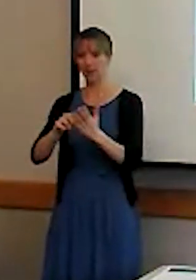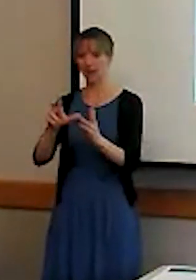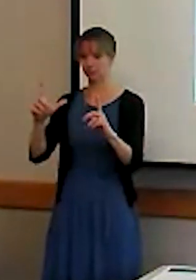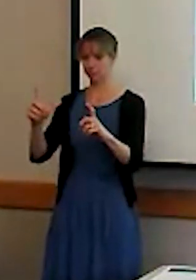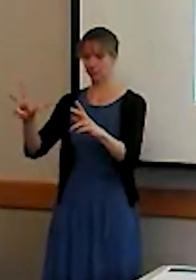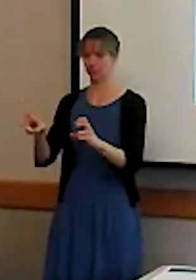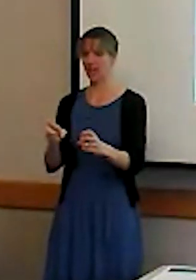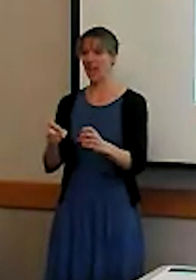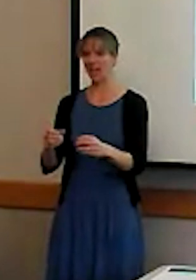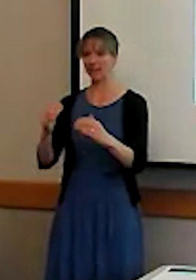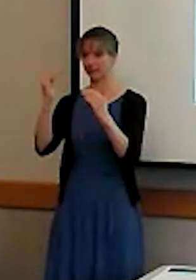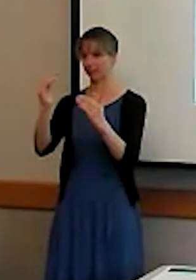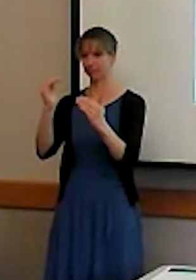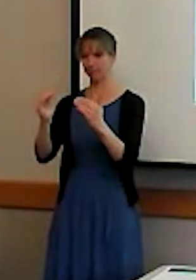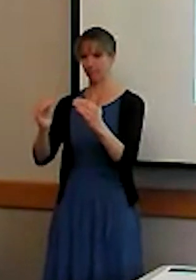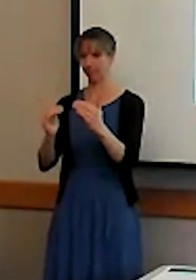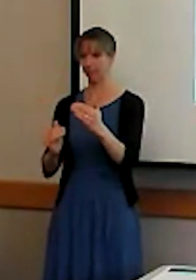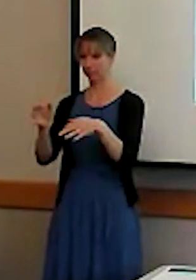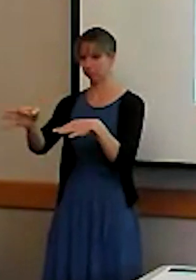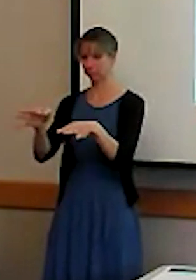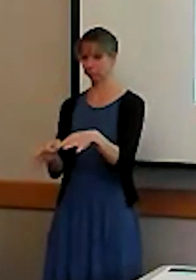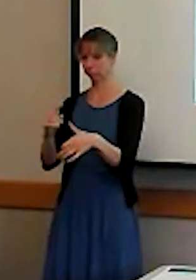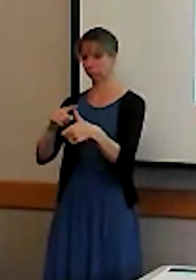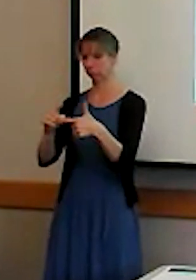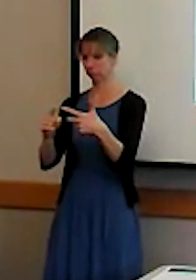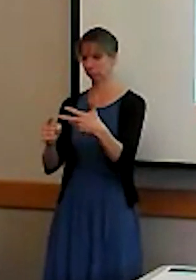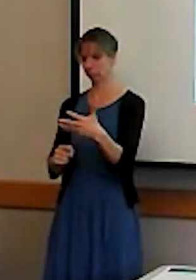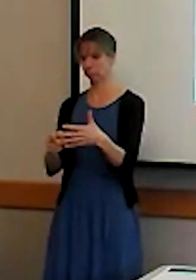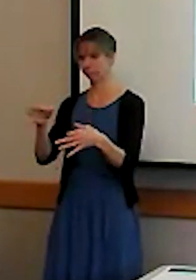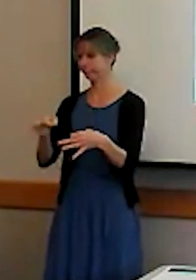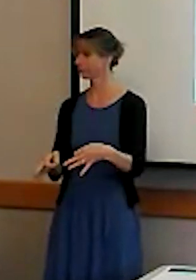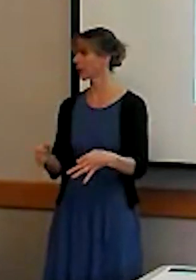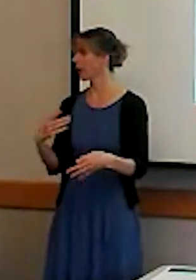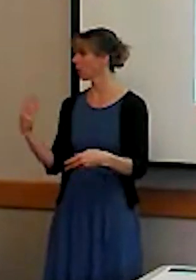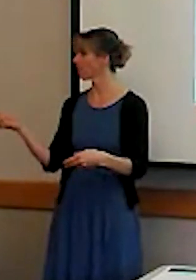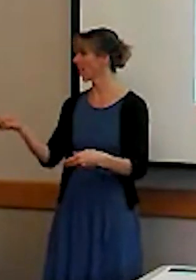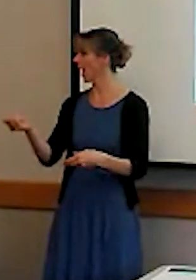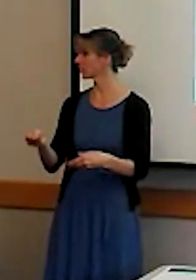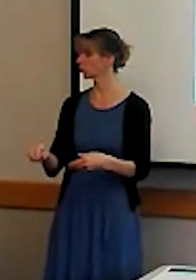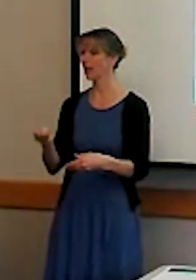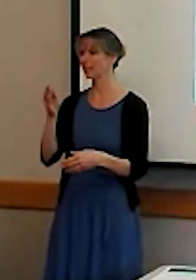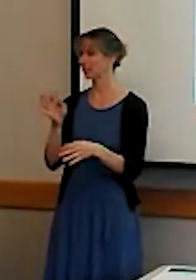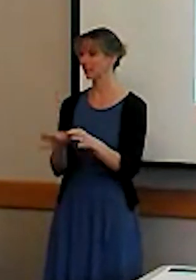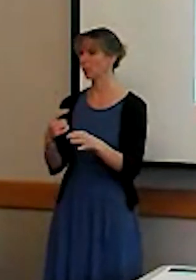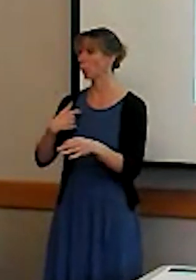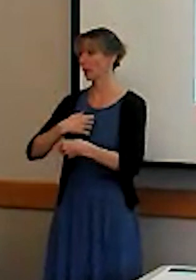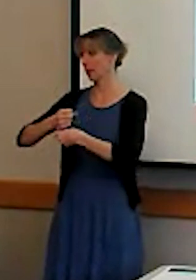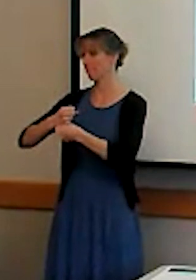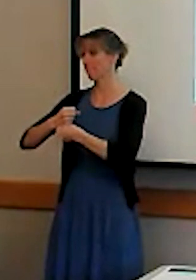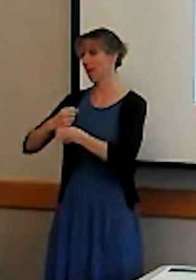and it really goes step by step through the directions. I will pass around just a simple one that we